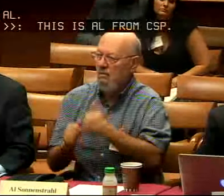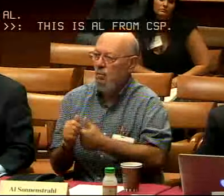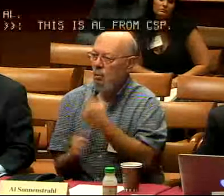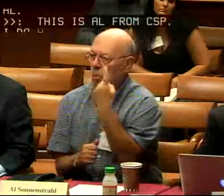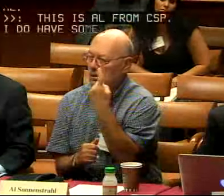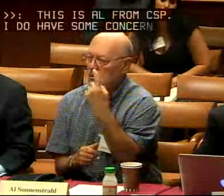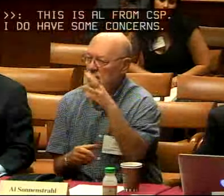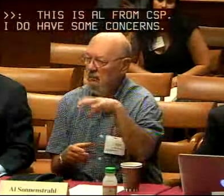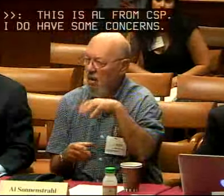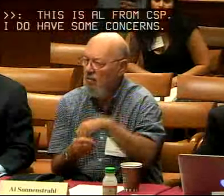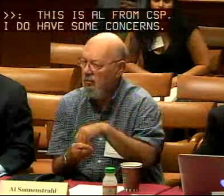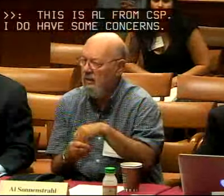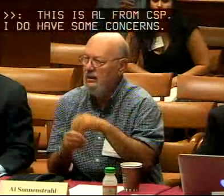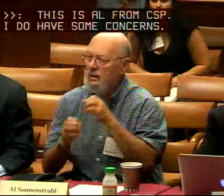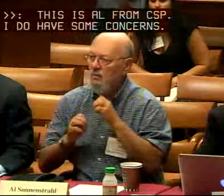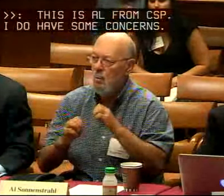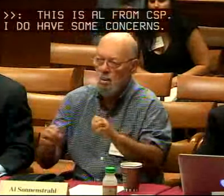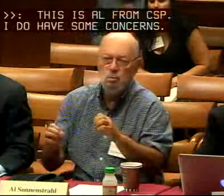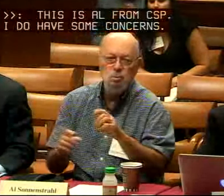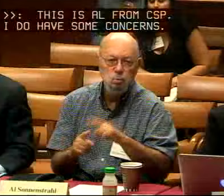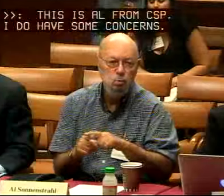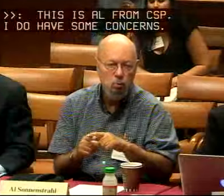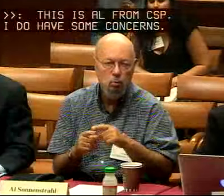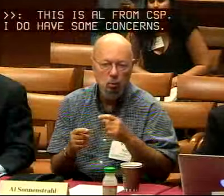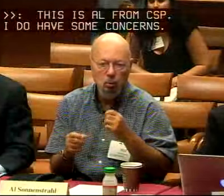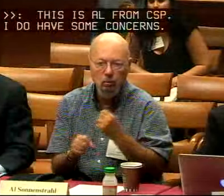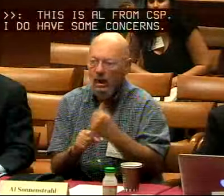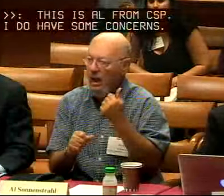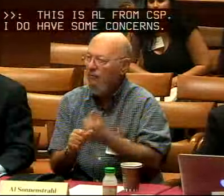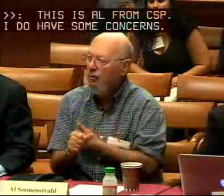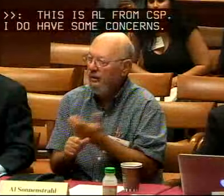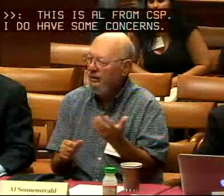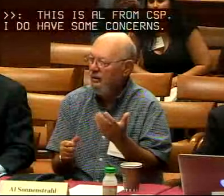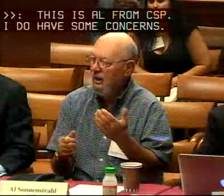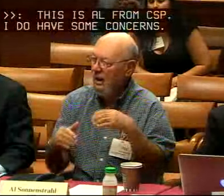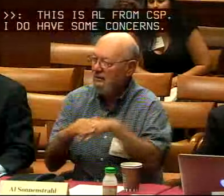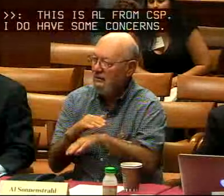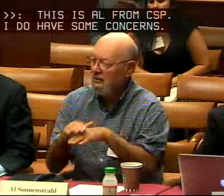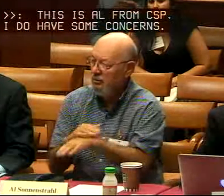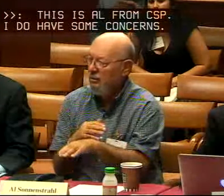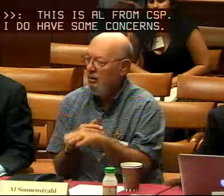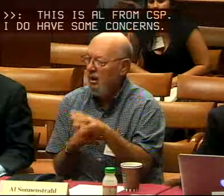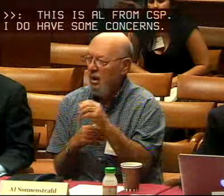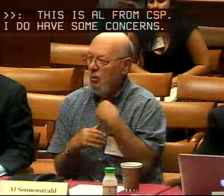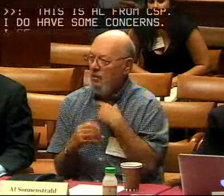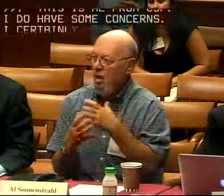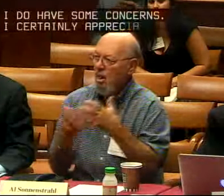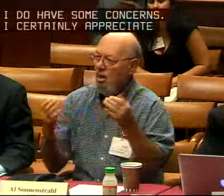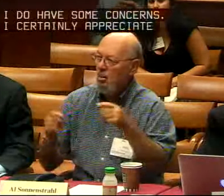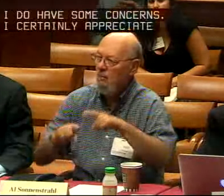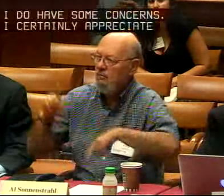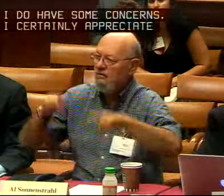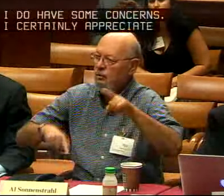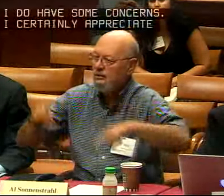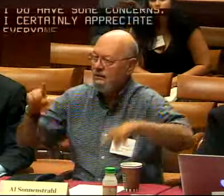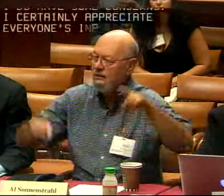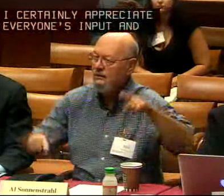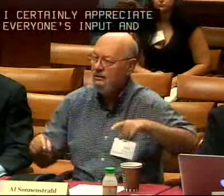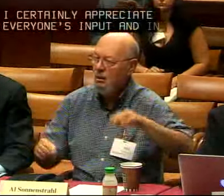I certainly appreciate everyone's input and involvement and effort to make everything accessible. And we have a lot of